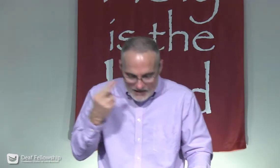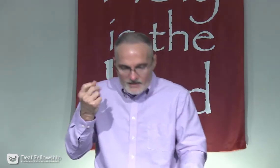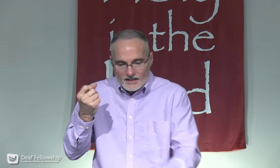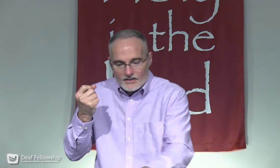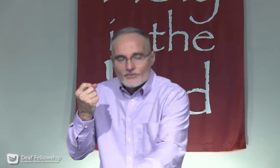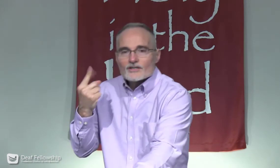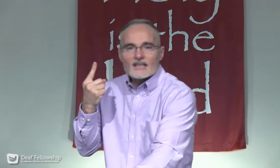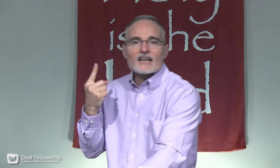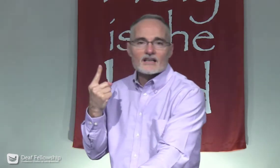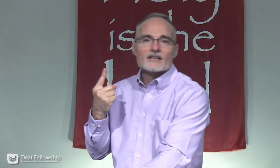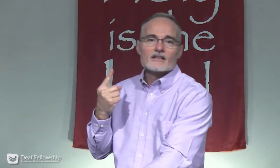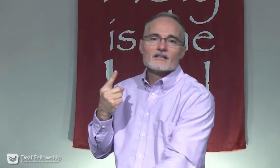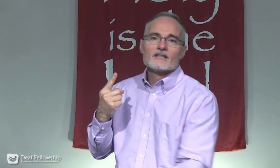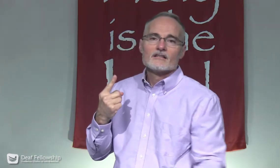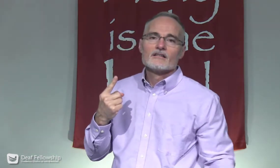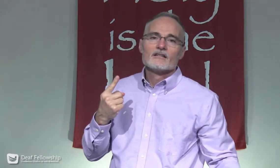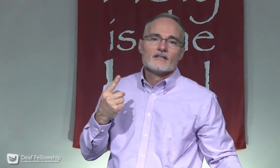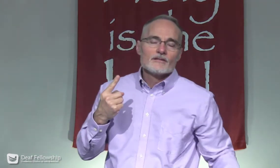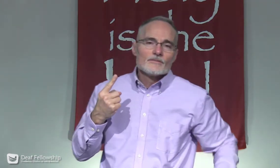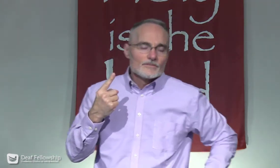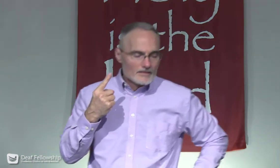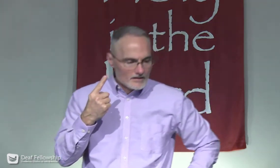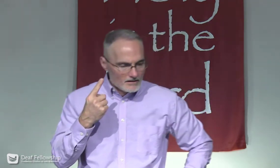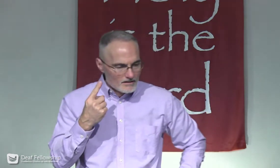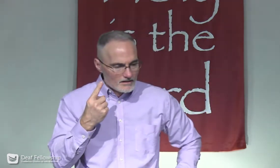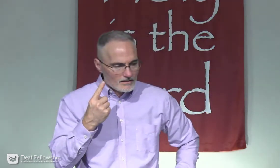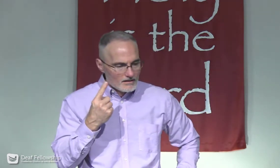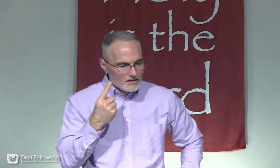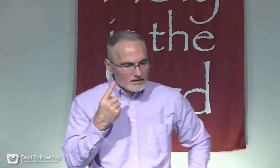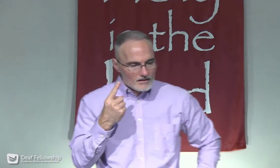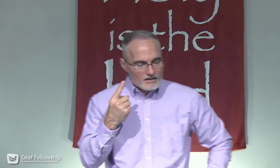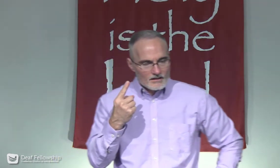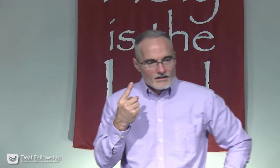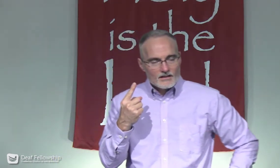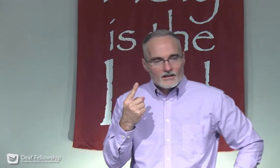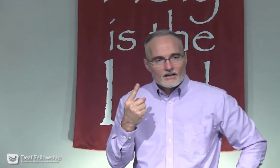That thief got that. He understood that.